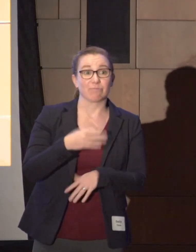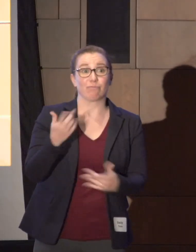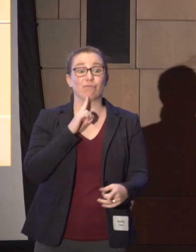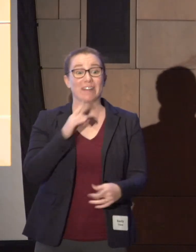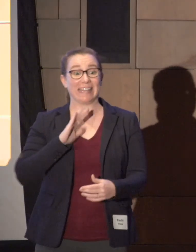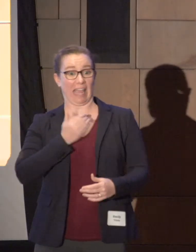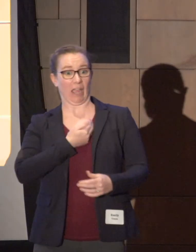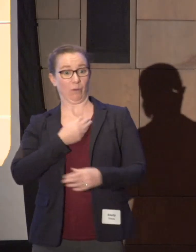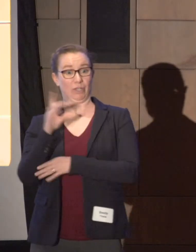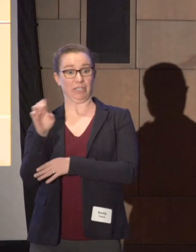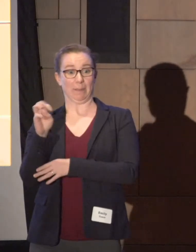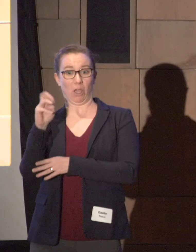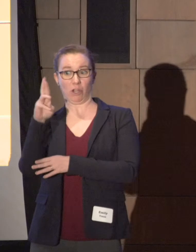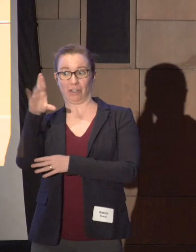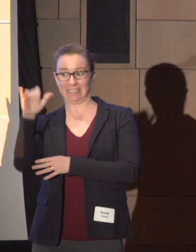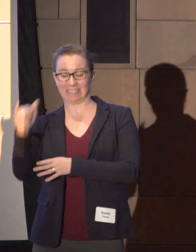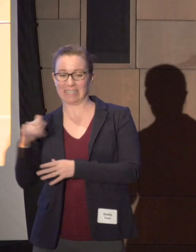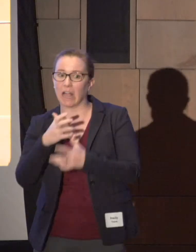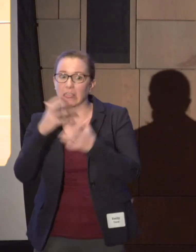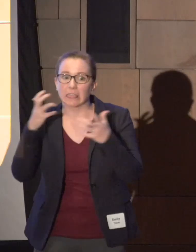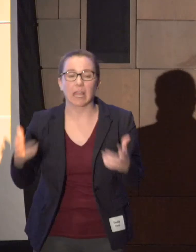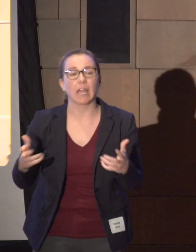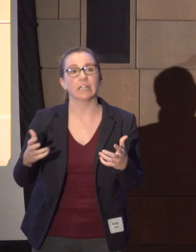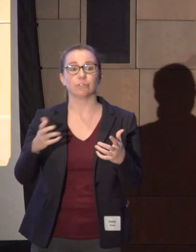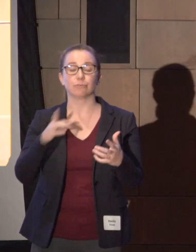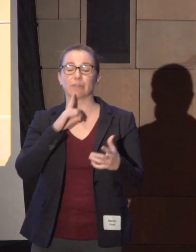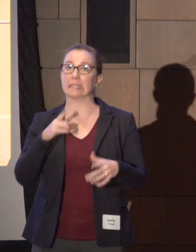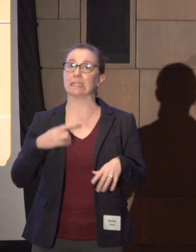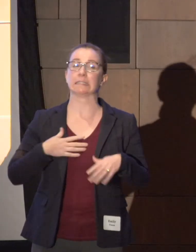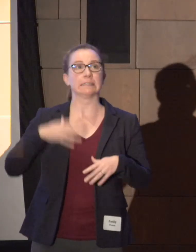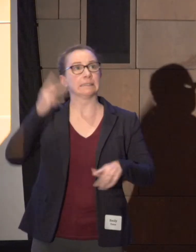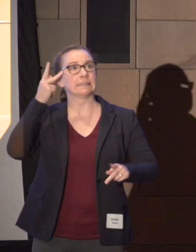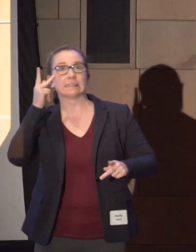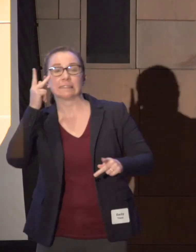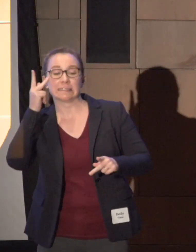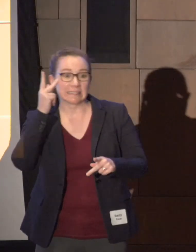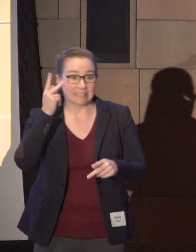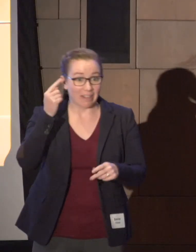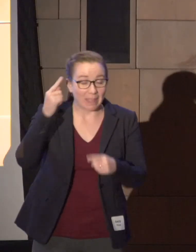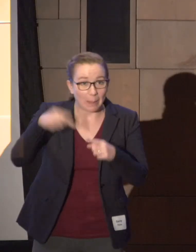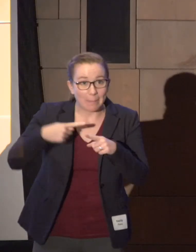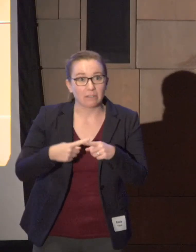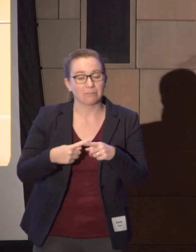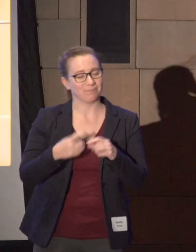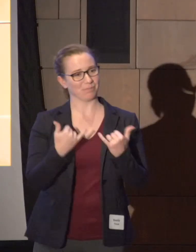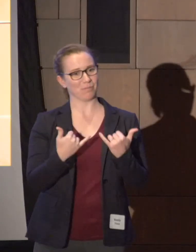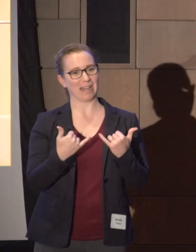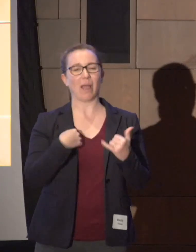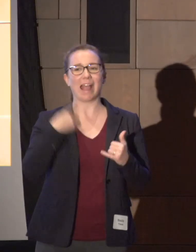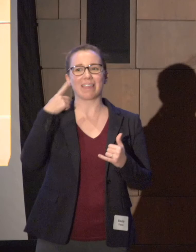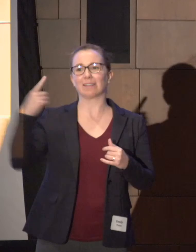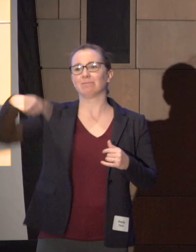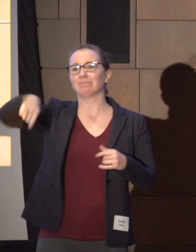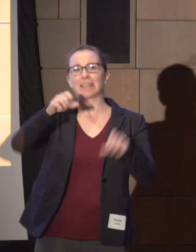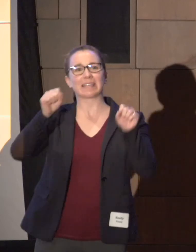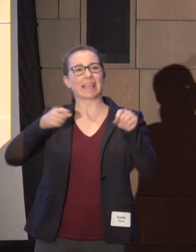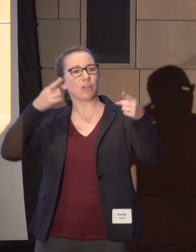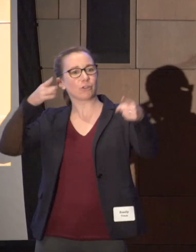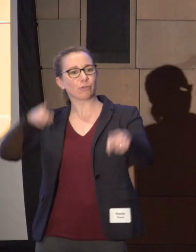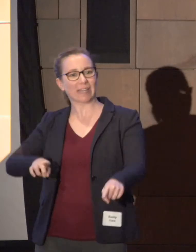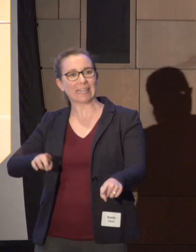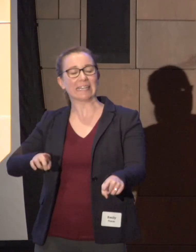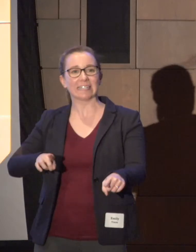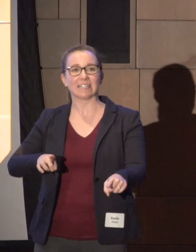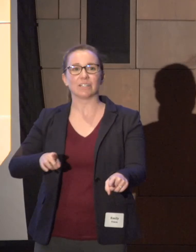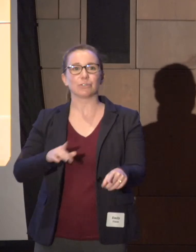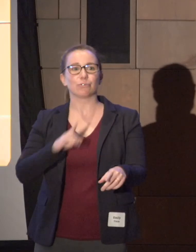our democracy, there is a lot to keep us up at night. In times like these, I think we can all agree that maintaining our